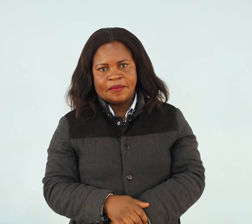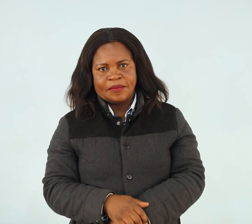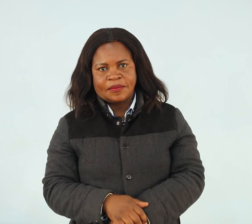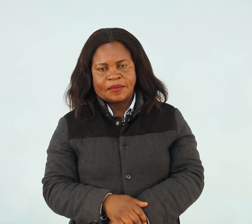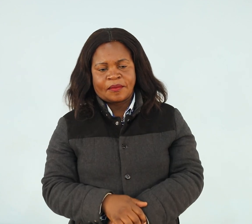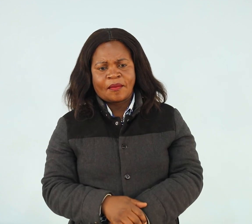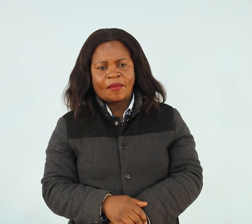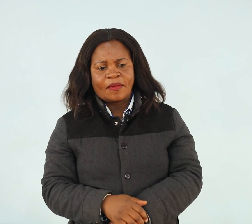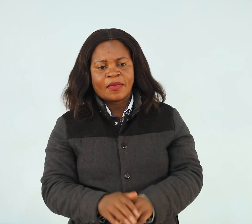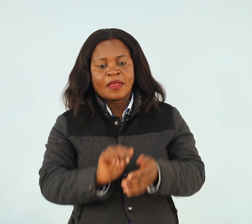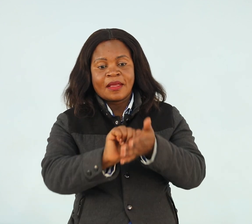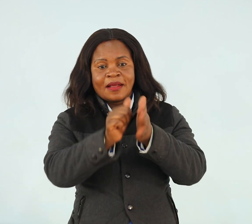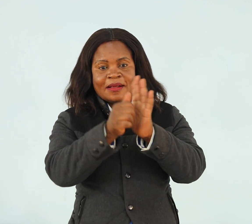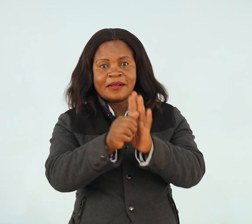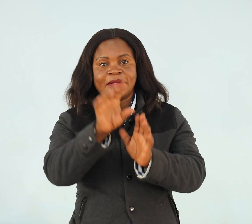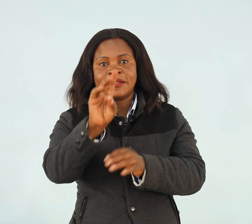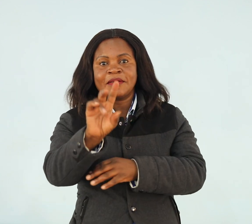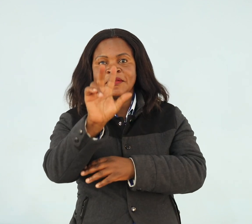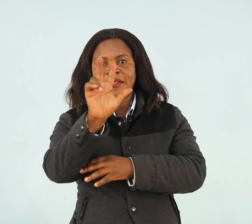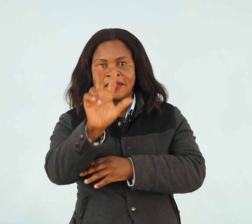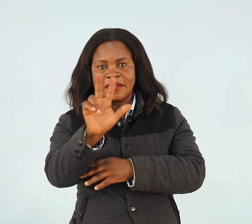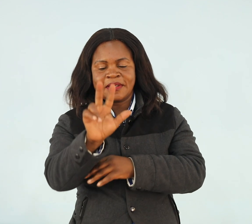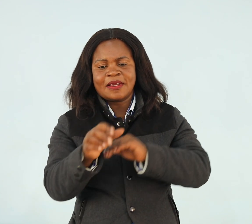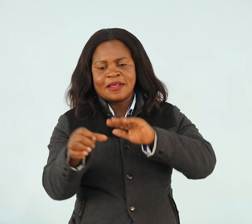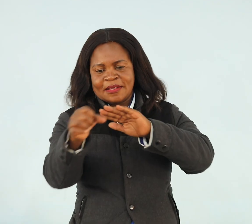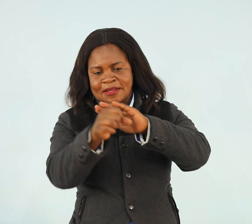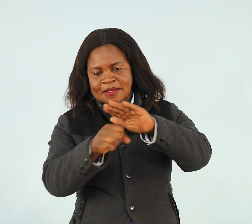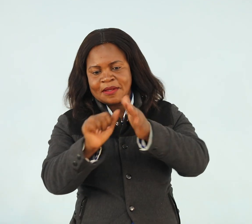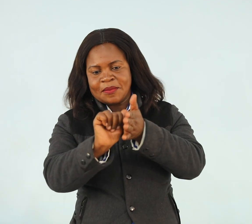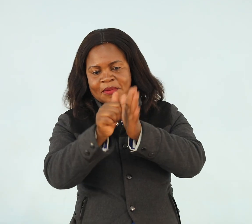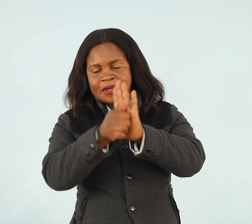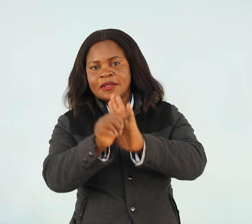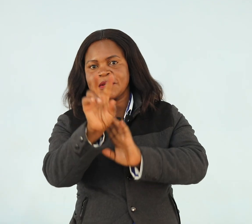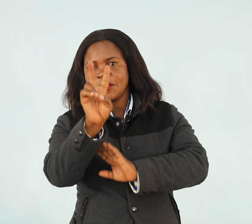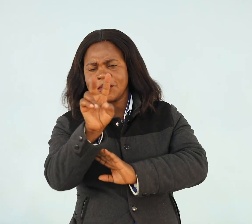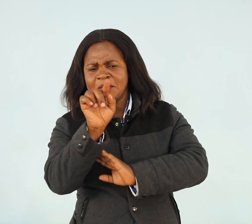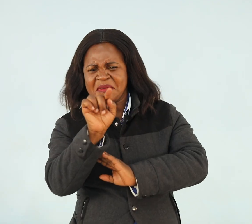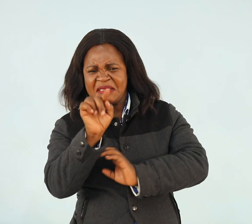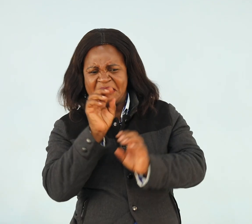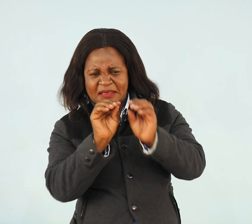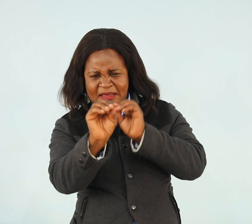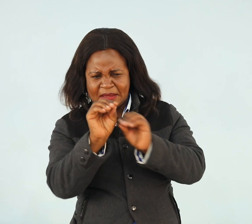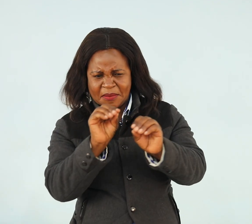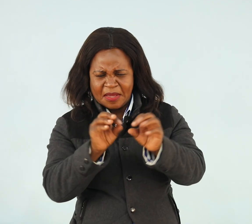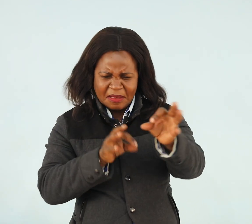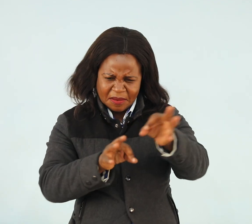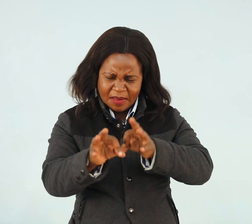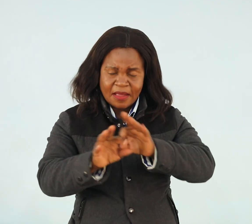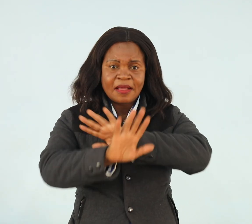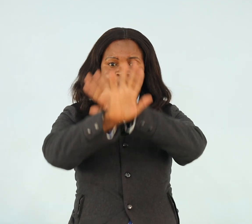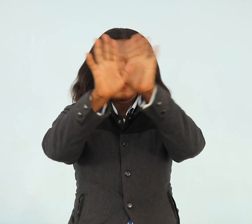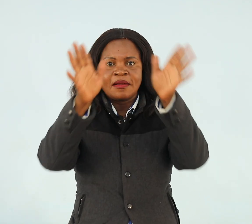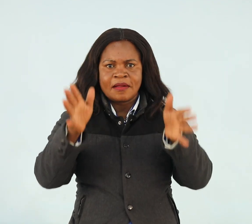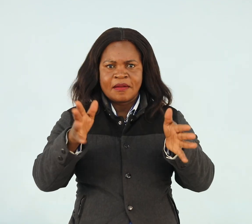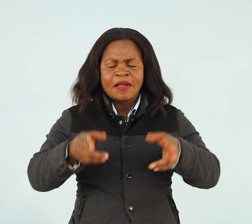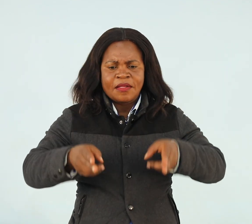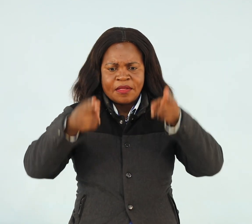Article 73, sub-article 2, is amended to clarify that the High Court can both